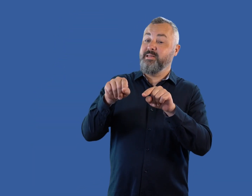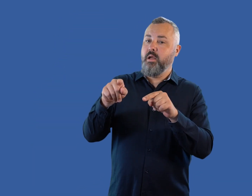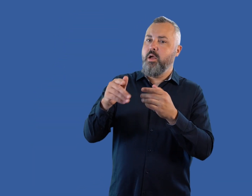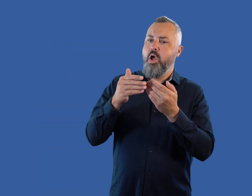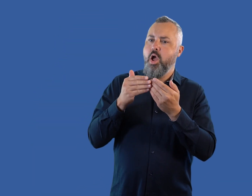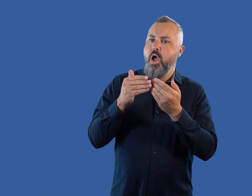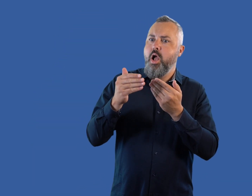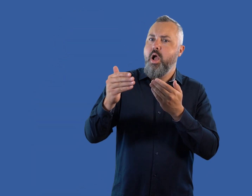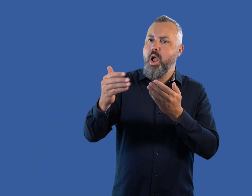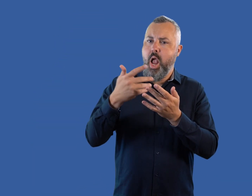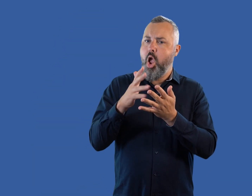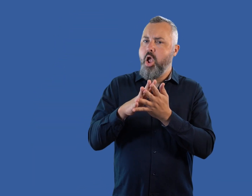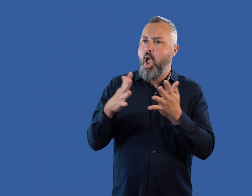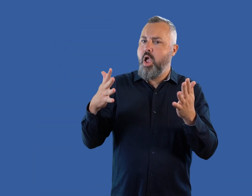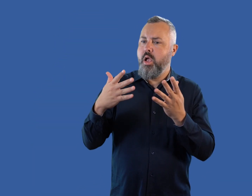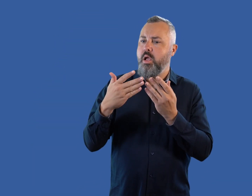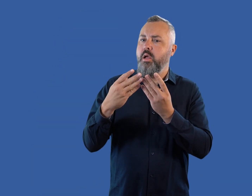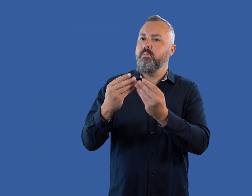And how long does this last for?